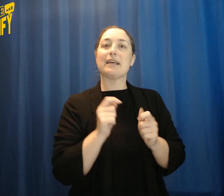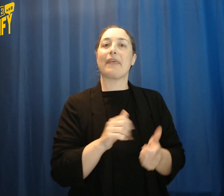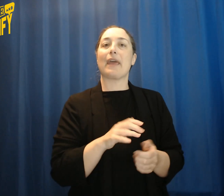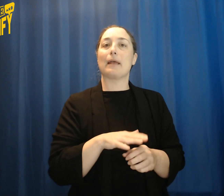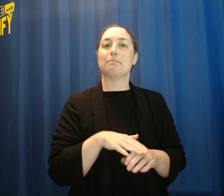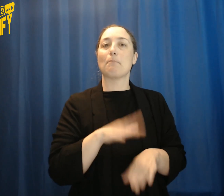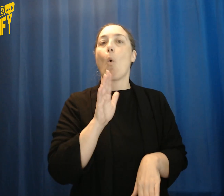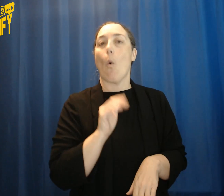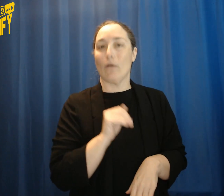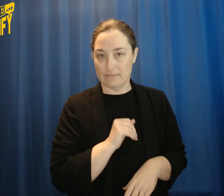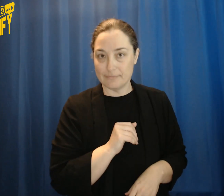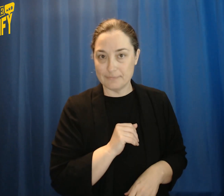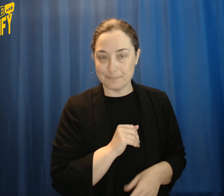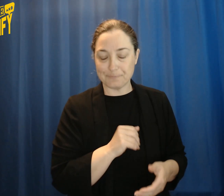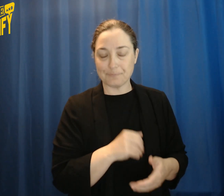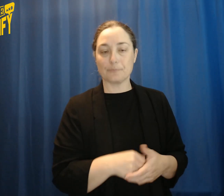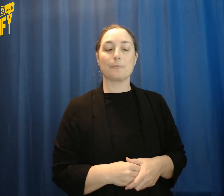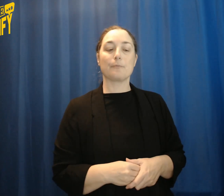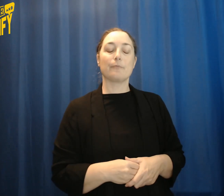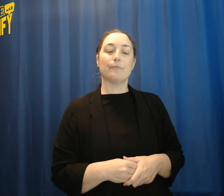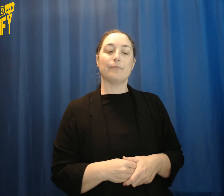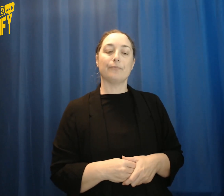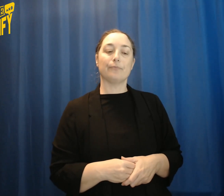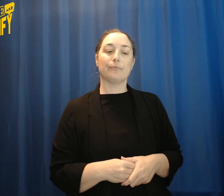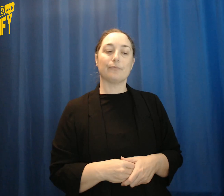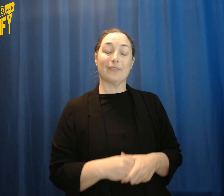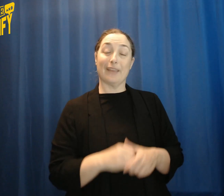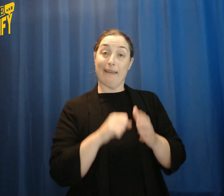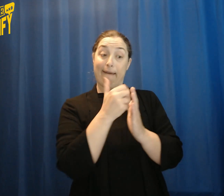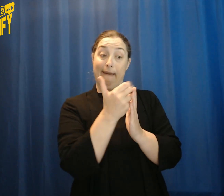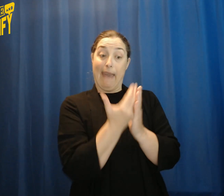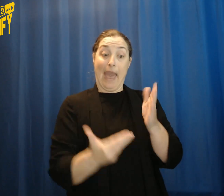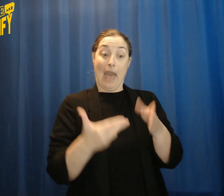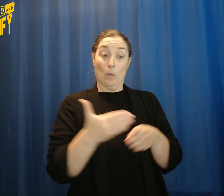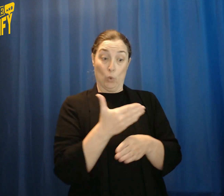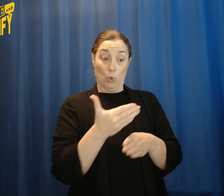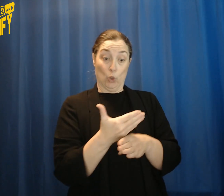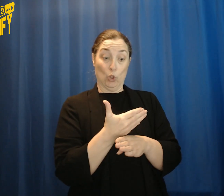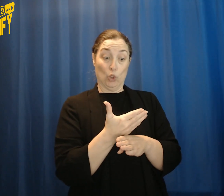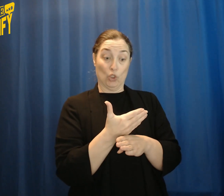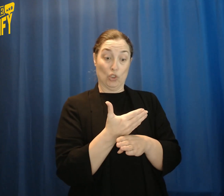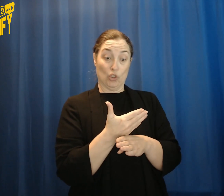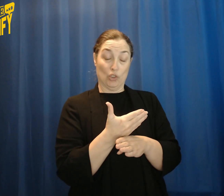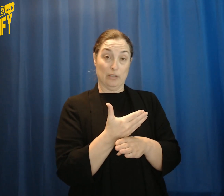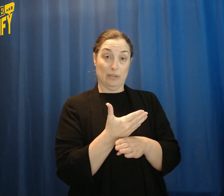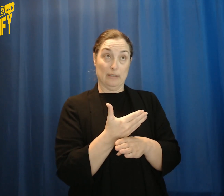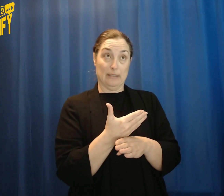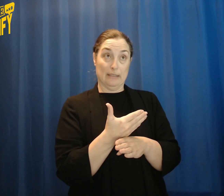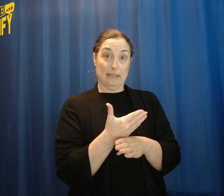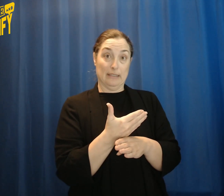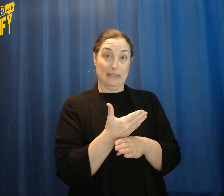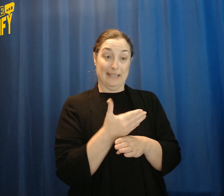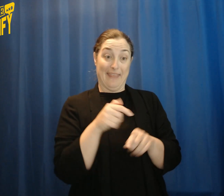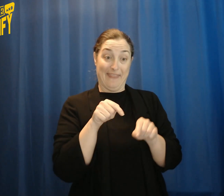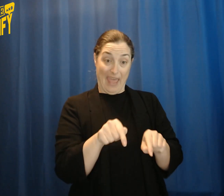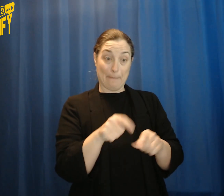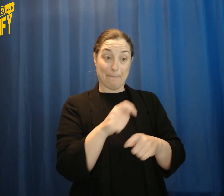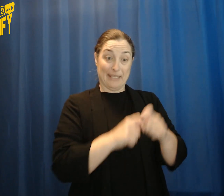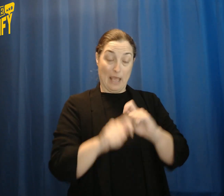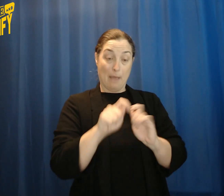And essentially, artwork isn't artwork until it is seen by a viewer. That's the